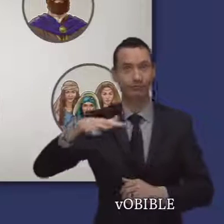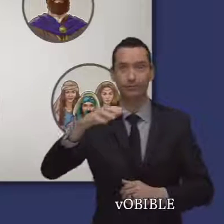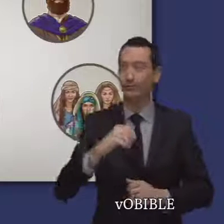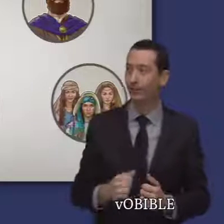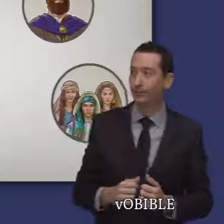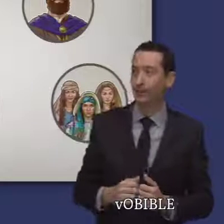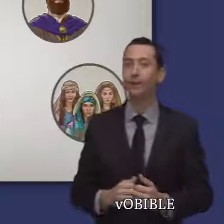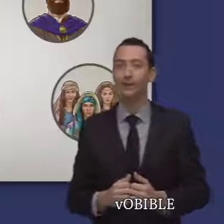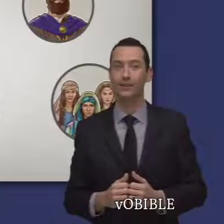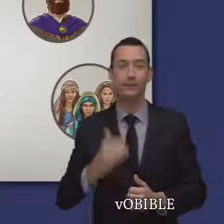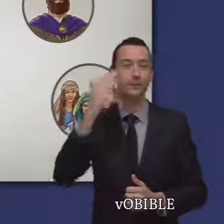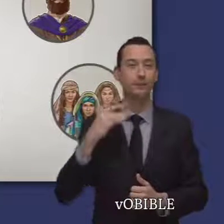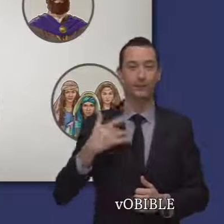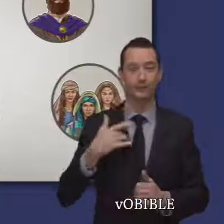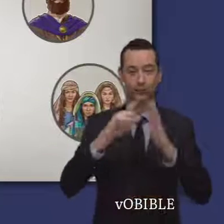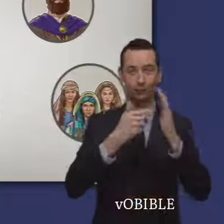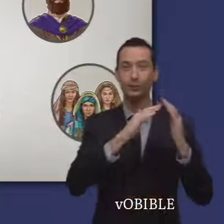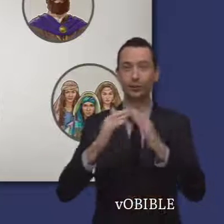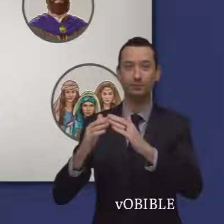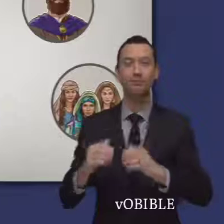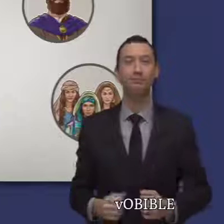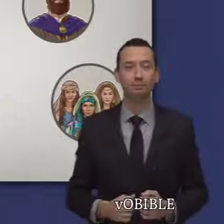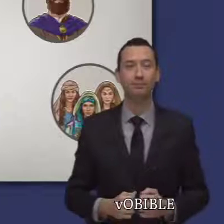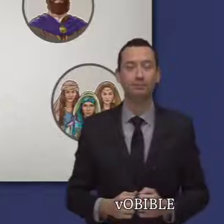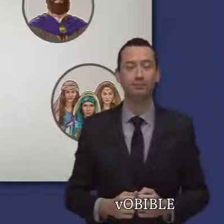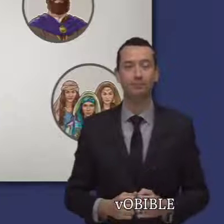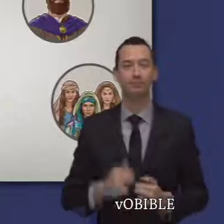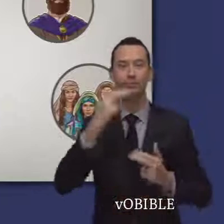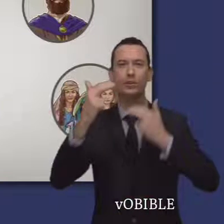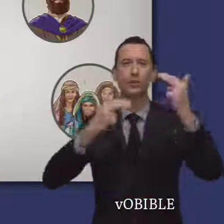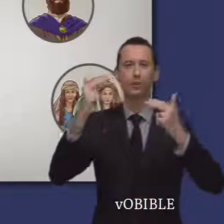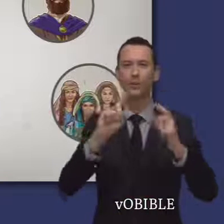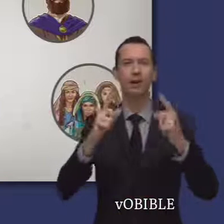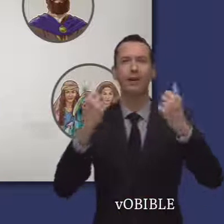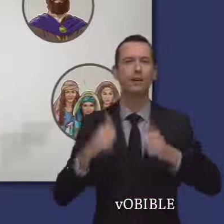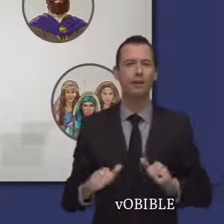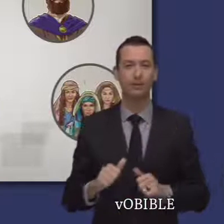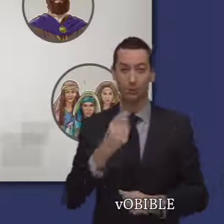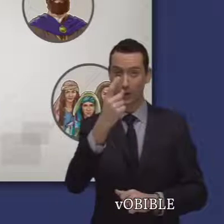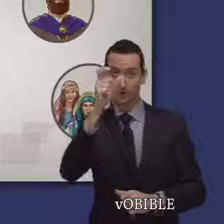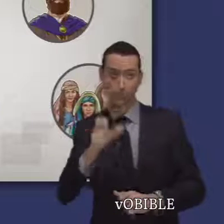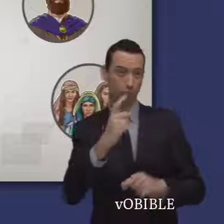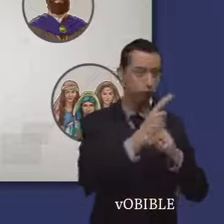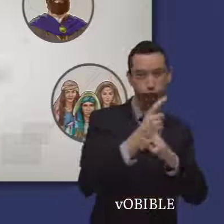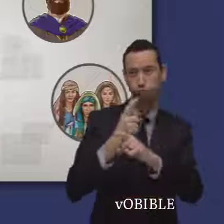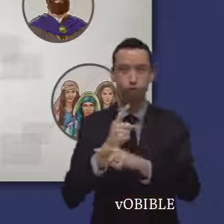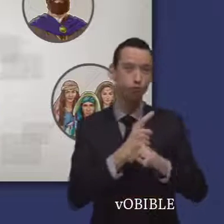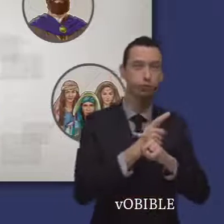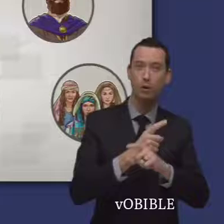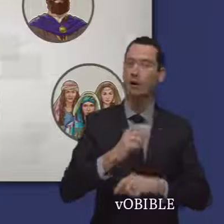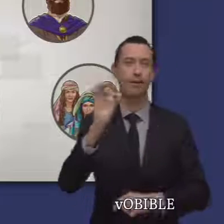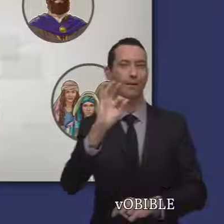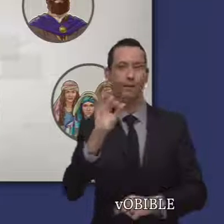of Solomon's court, and the daughters of Zion, or women of Jerusalem. The song is presented through a series